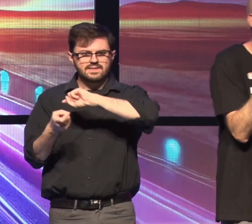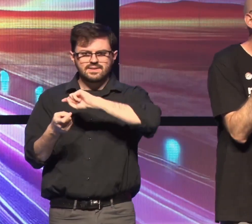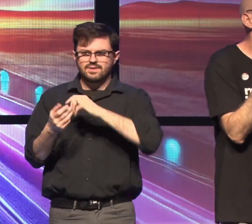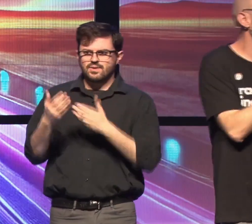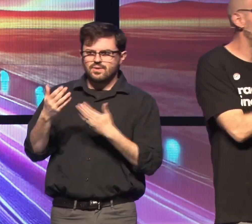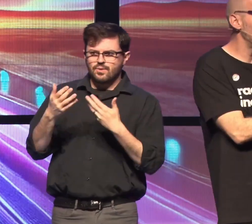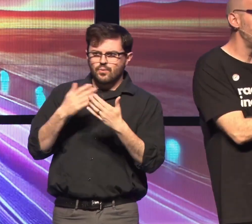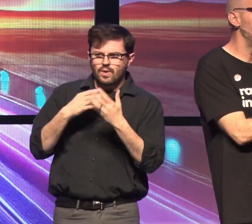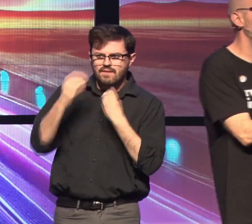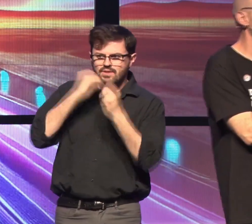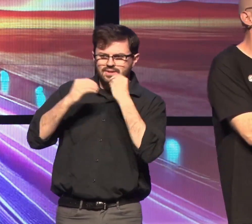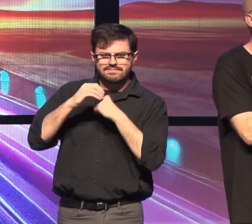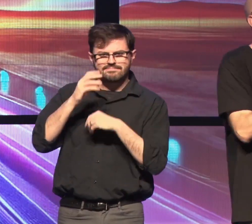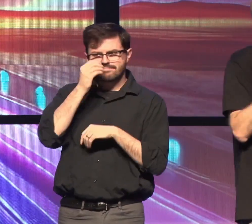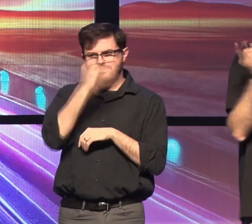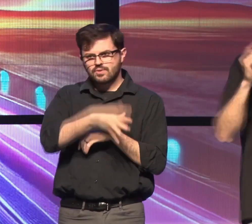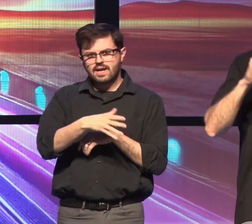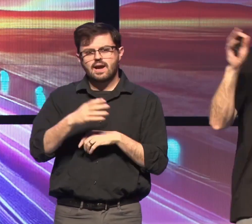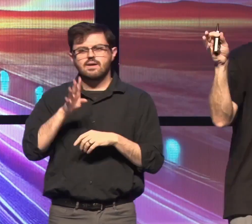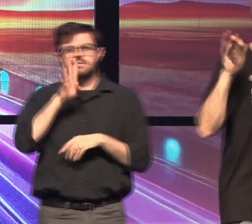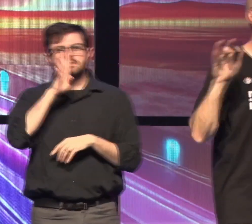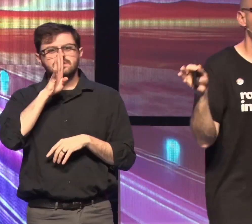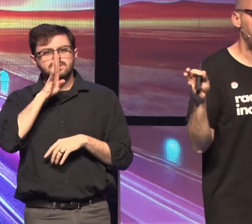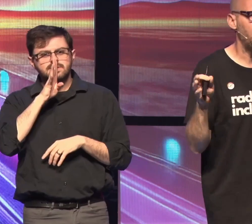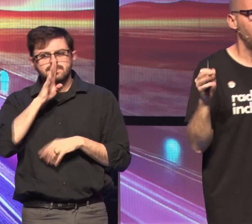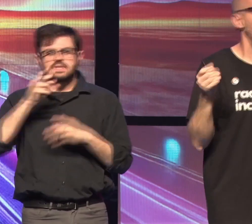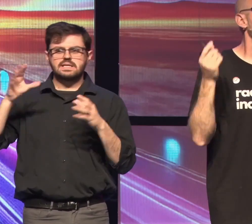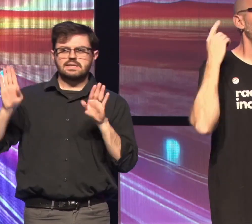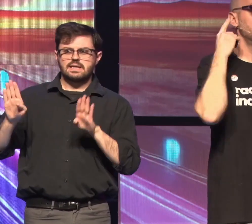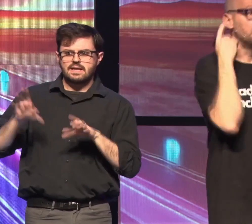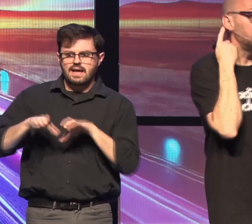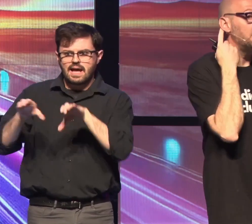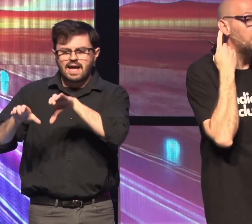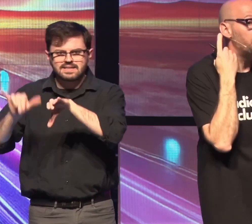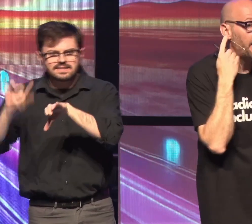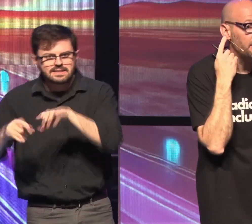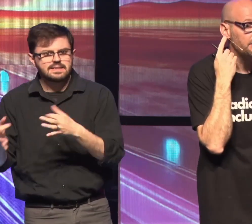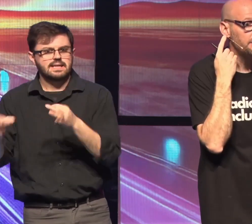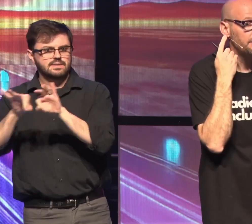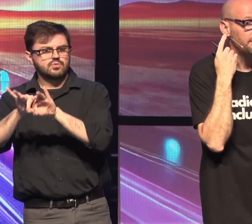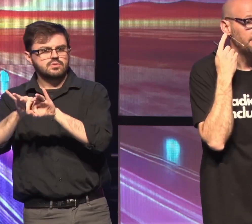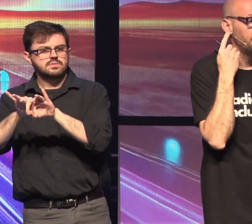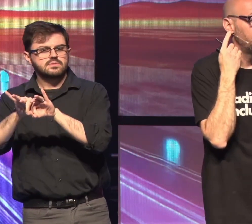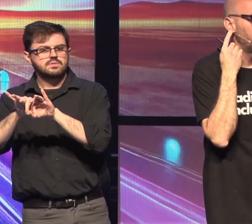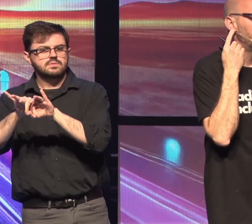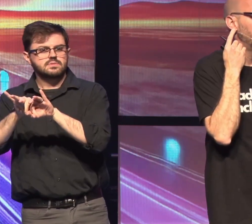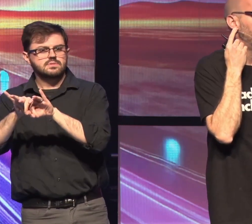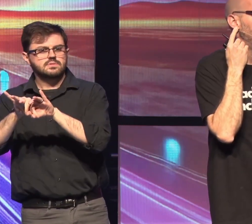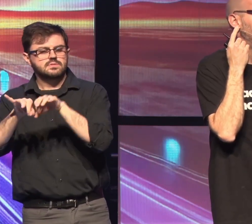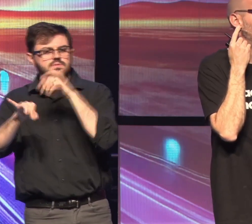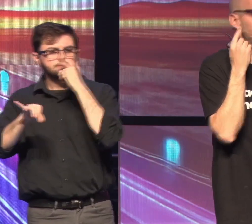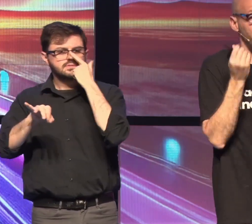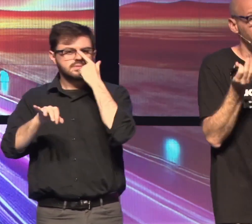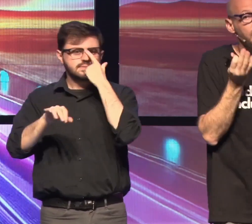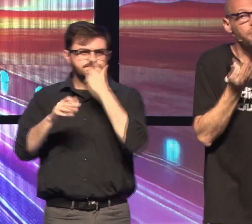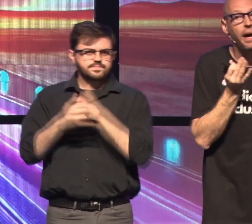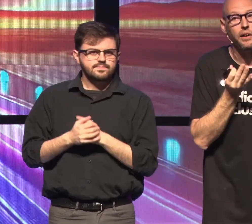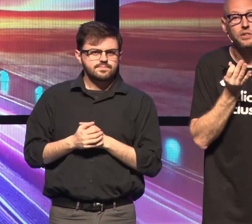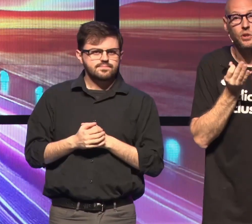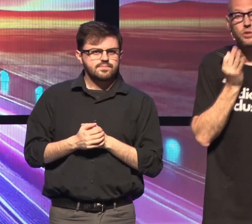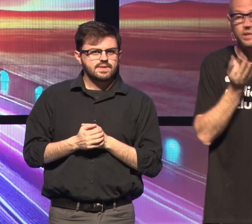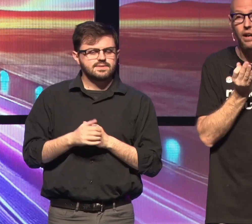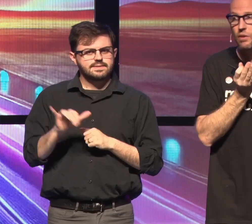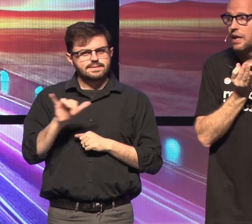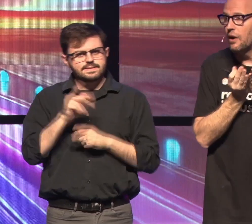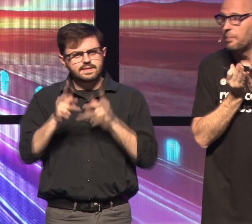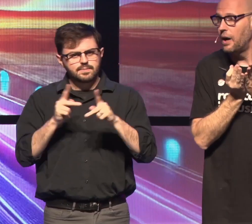something for those of us that grew up in tradition that said, oh yeah, food doesn't matter, but what you listen to matters. What you read matters.